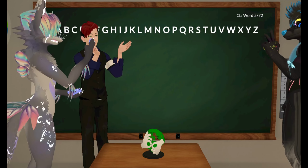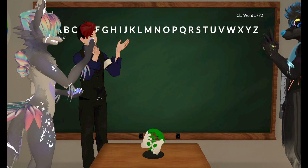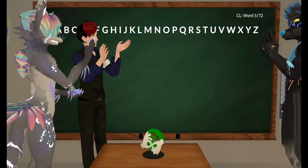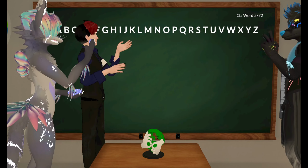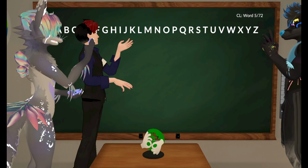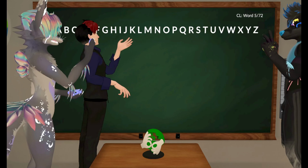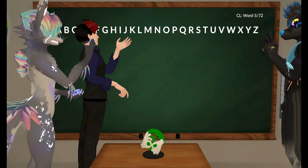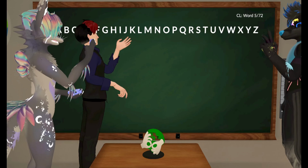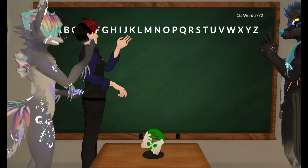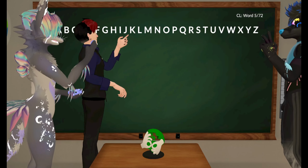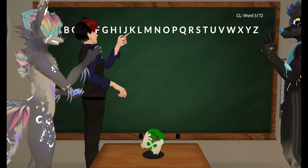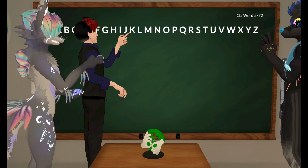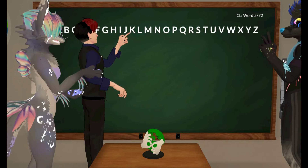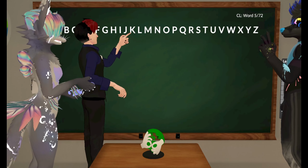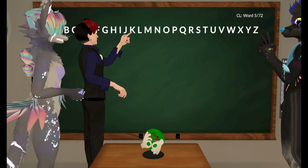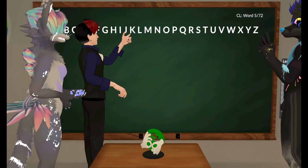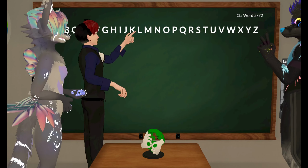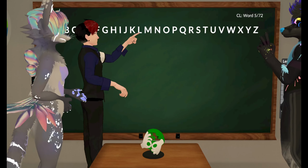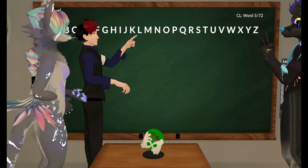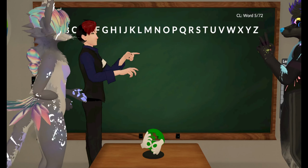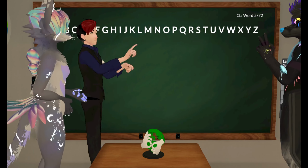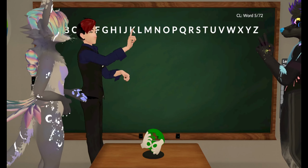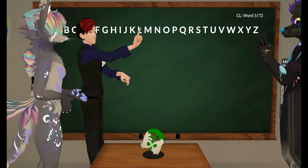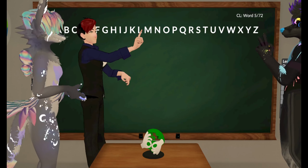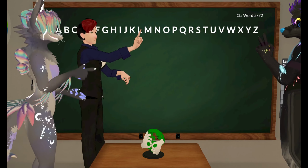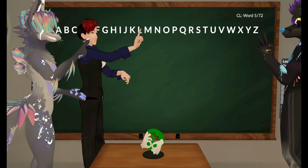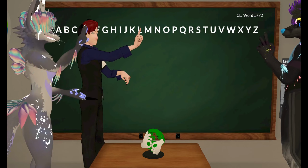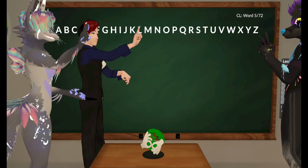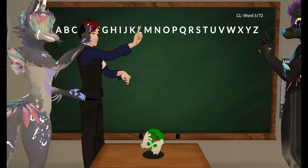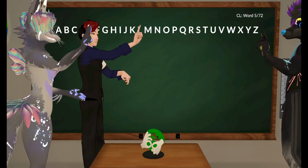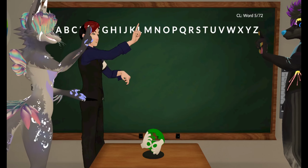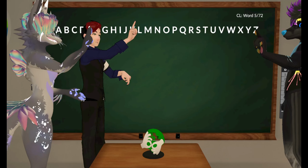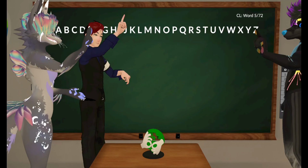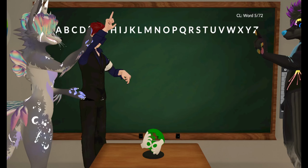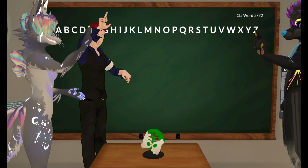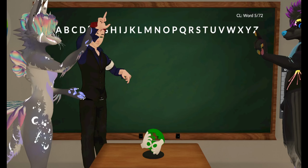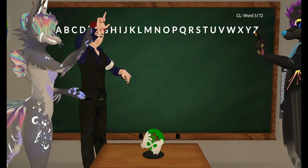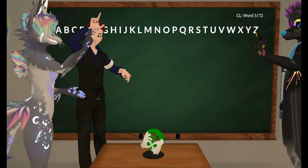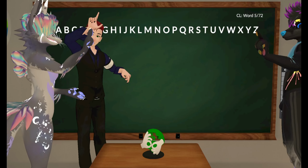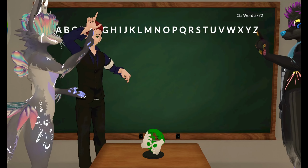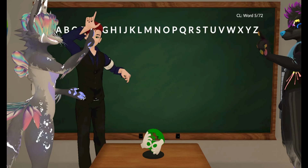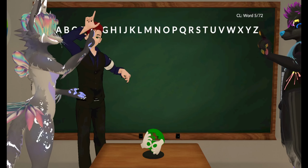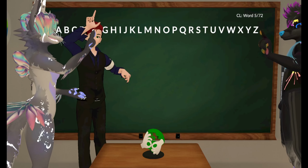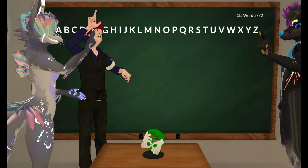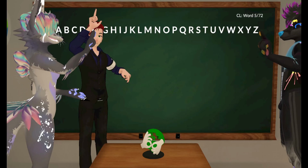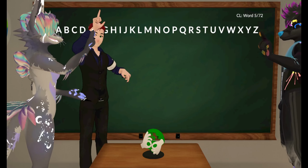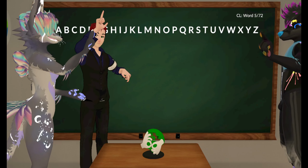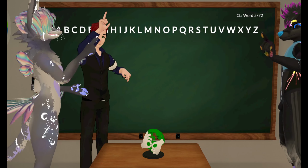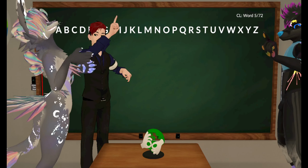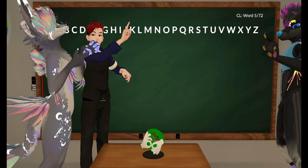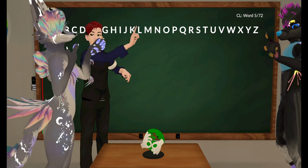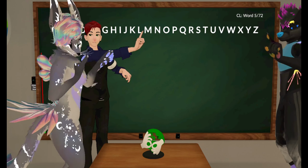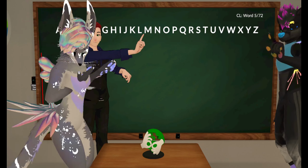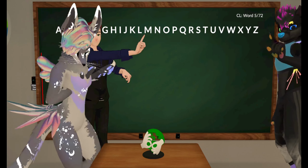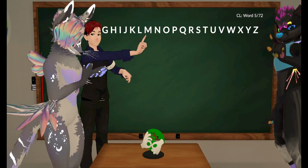but most of the time you can get it pretty easily. L is you actually make an L. Everybody's a loser in here. Yes? Okay. L.